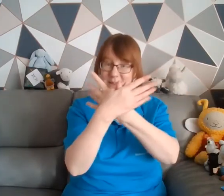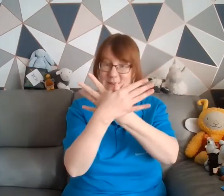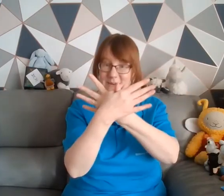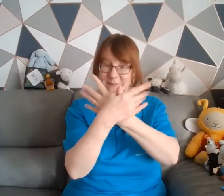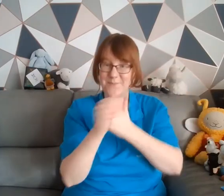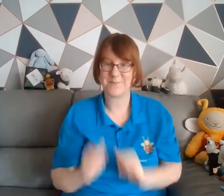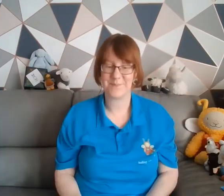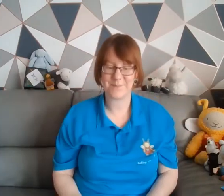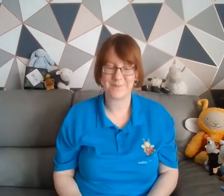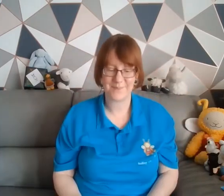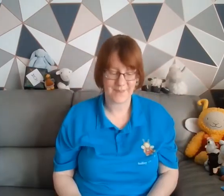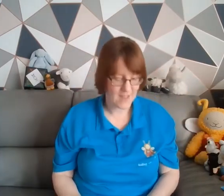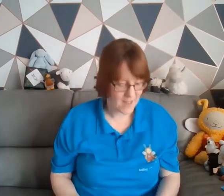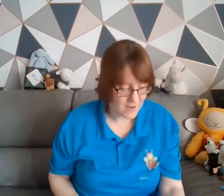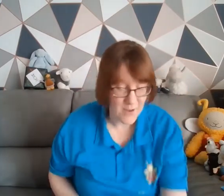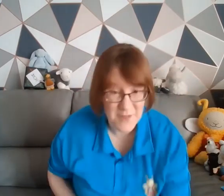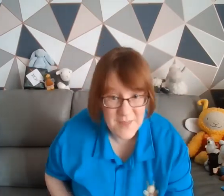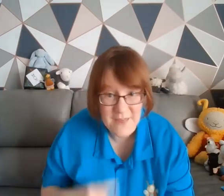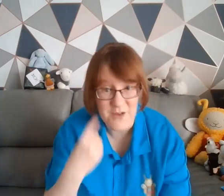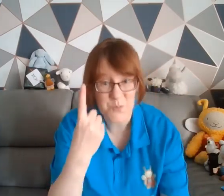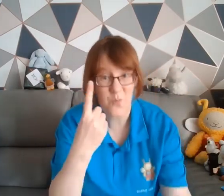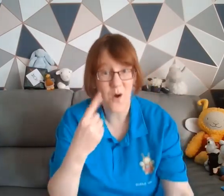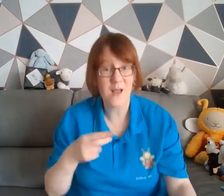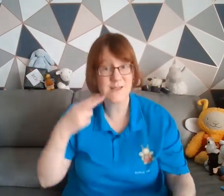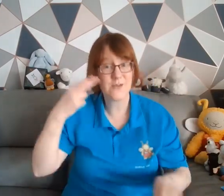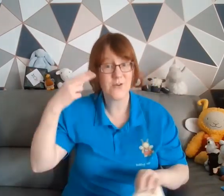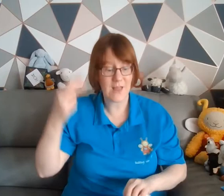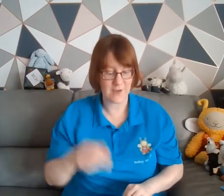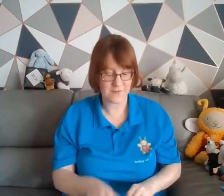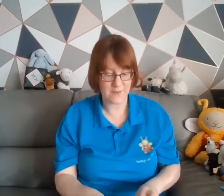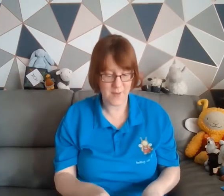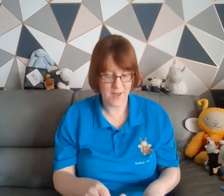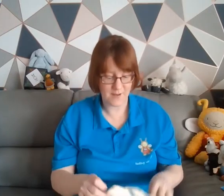Claire. I think there's one song left in the bag.